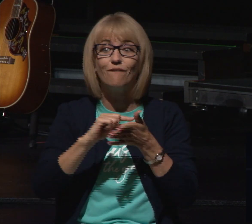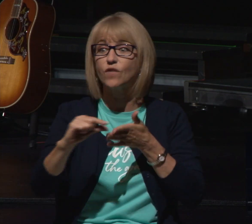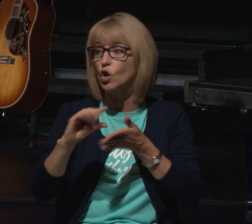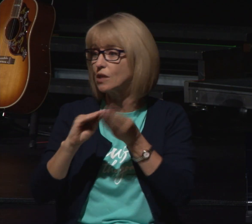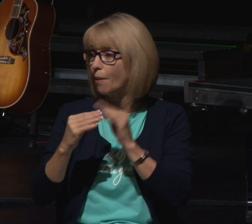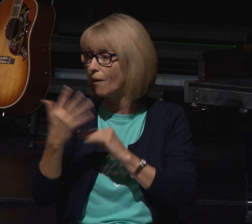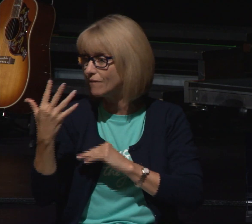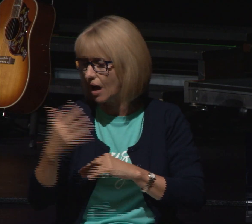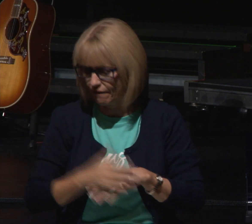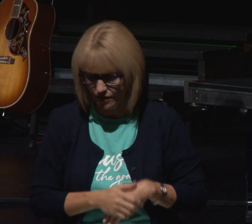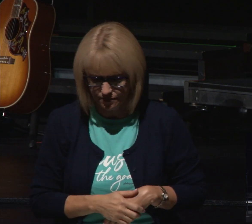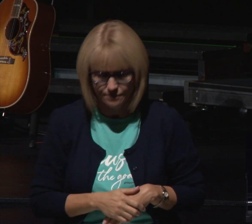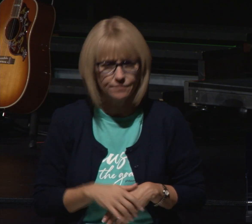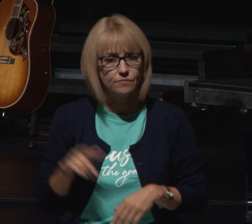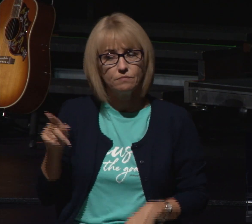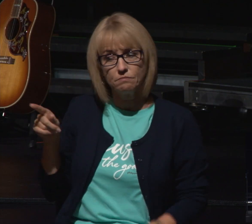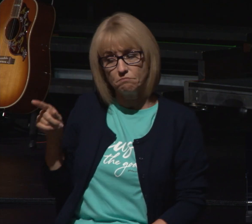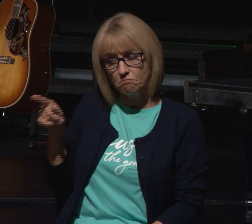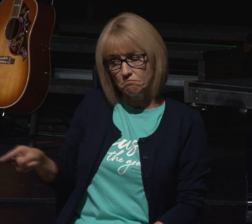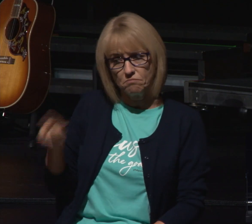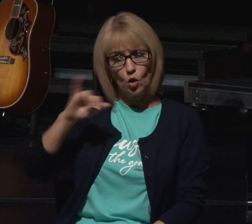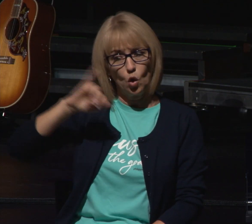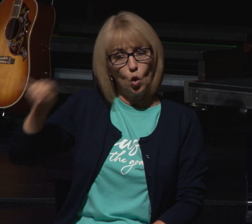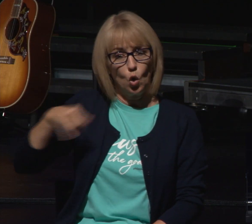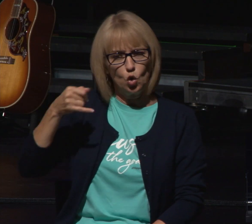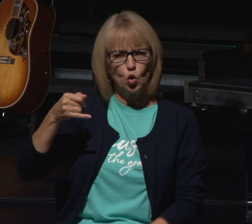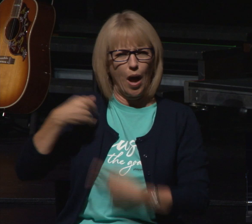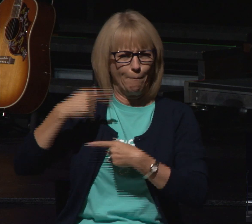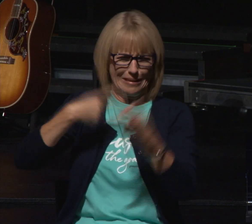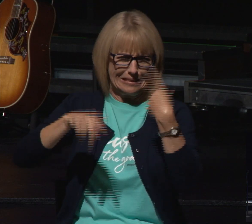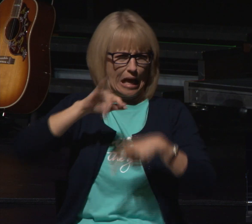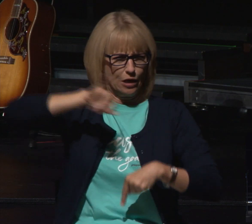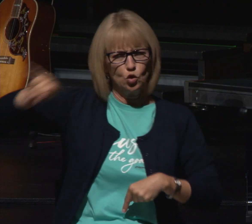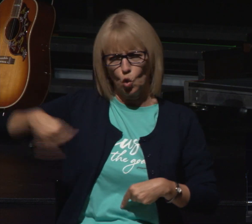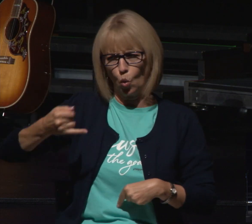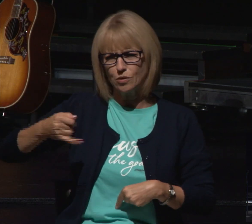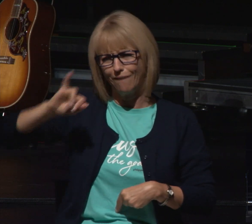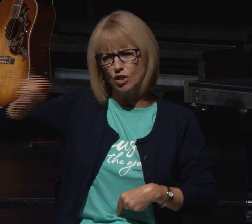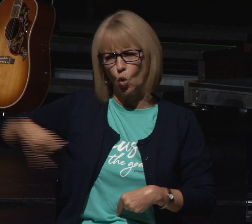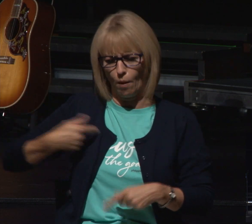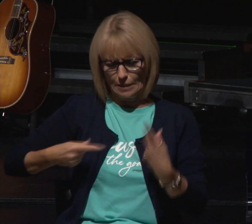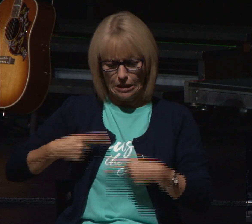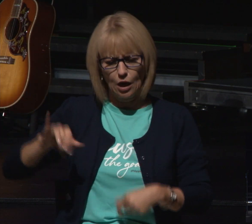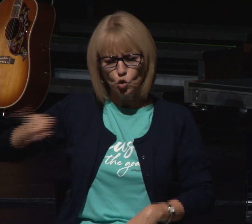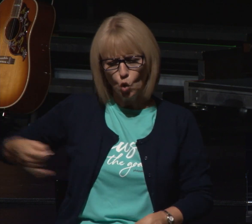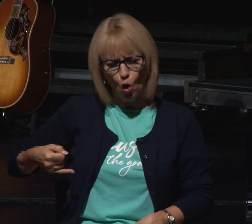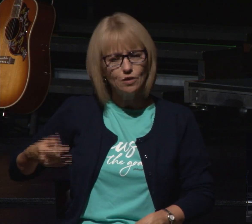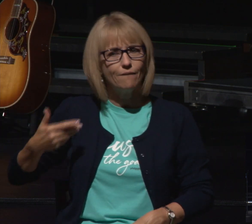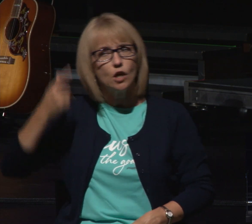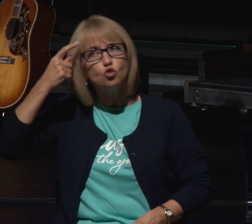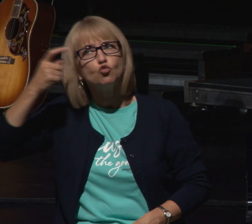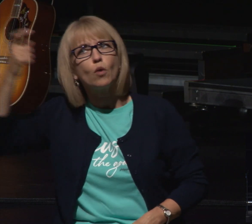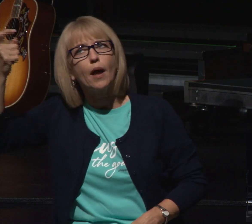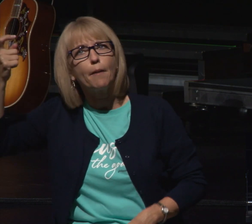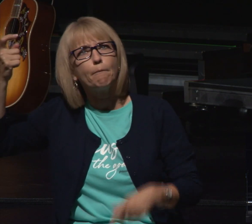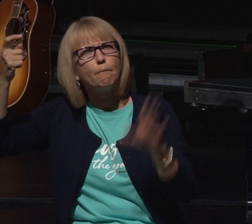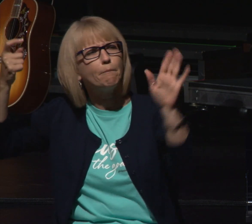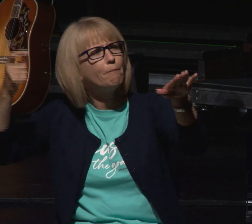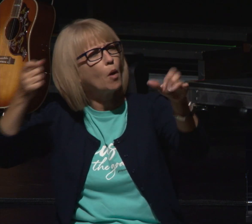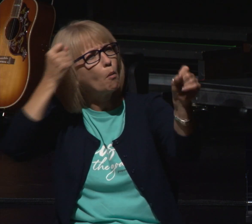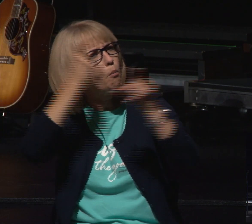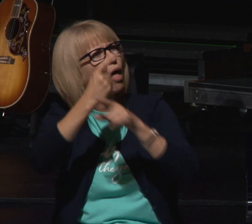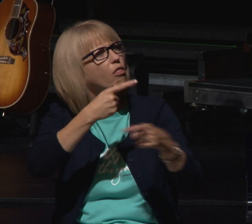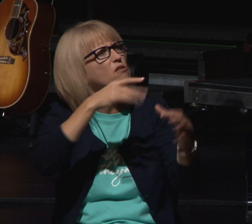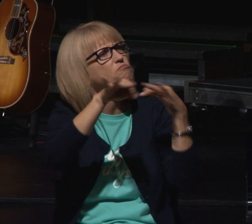five Joseph had a dream and when he told it to his brothers what happened they hated him all